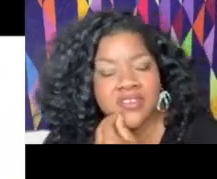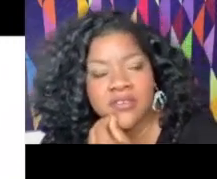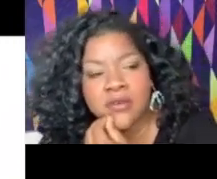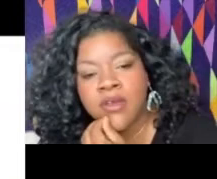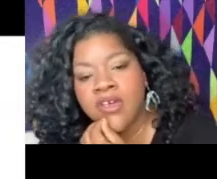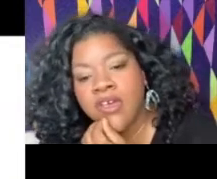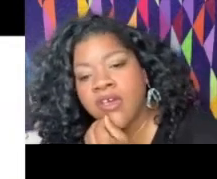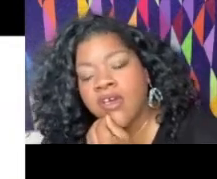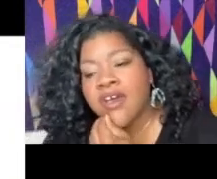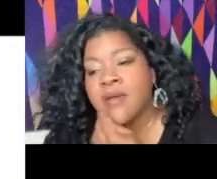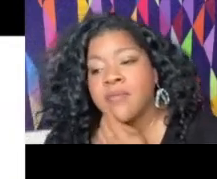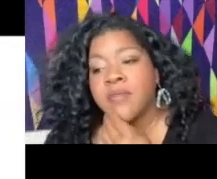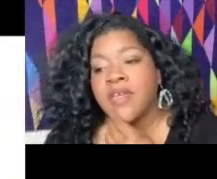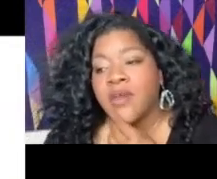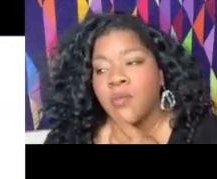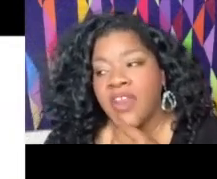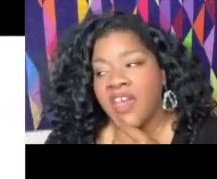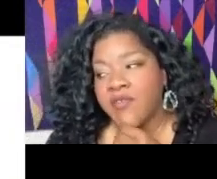that they didn't do.